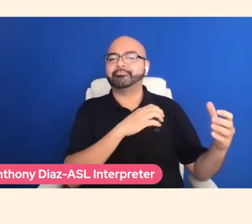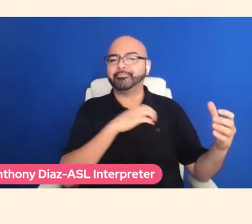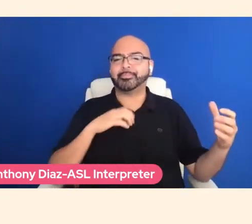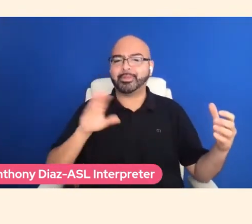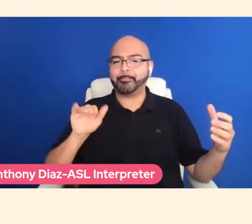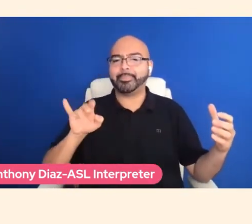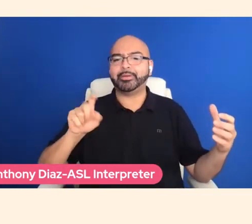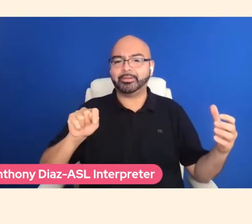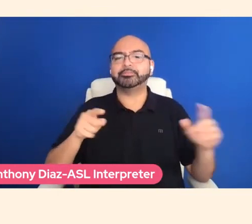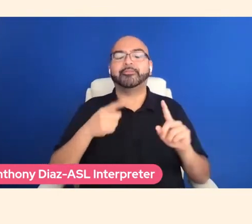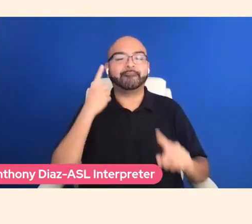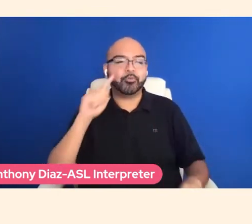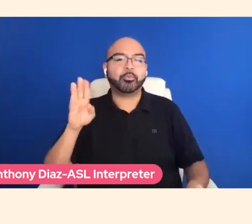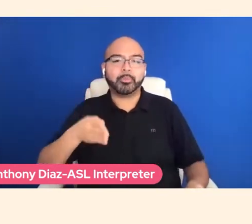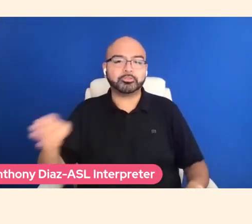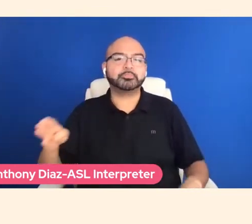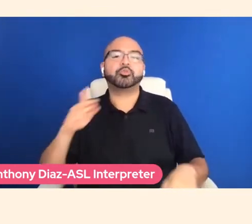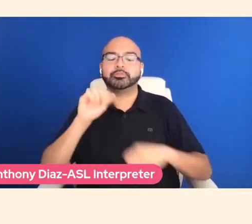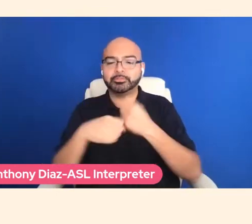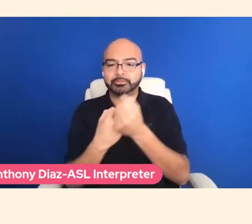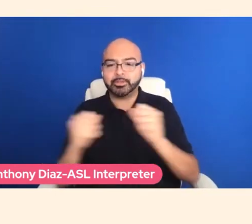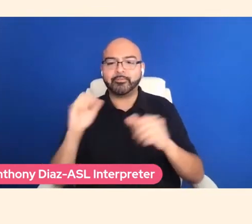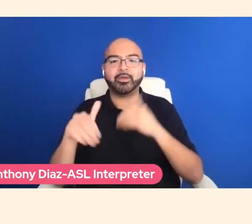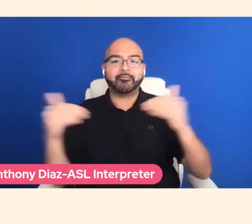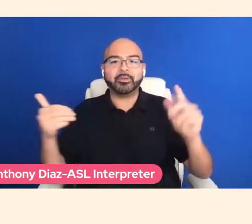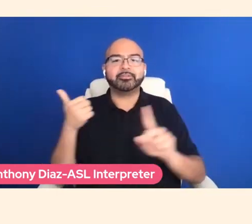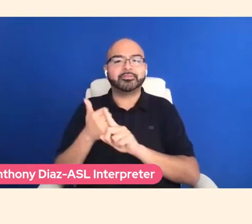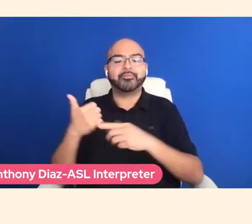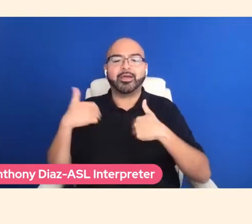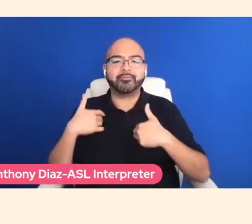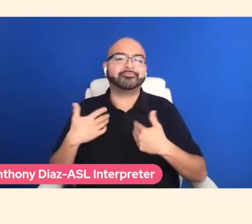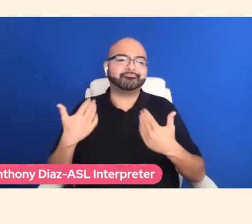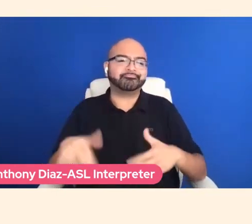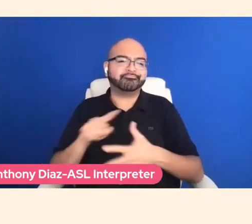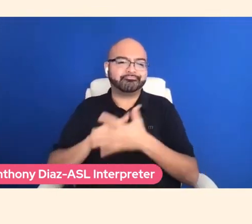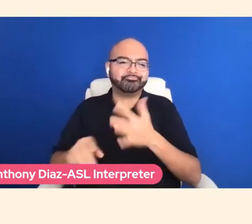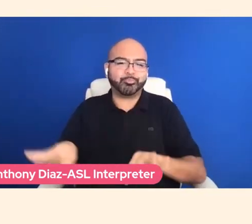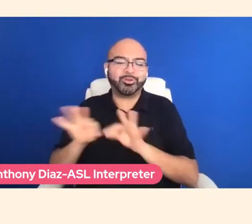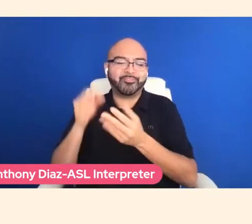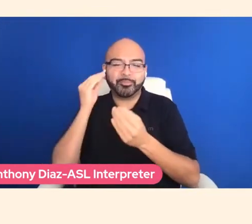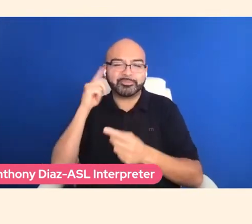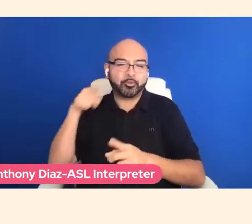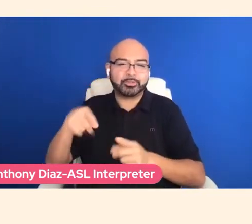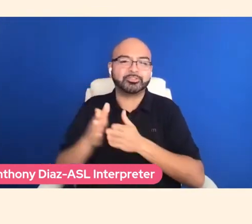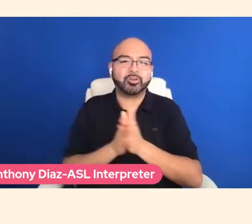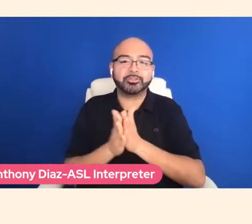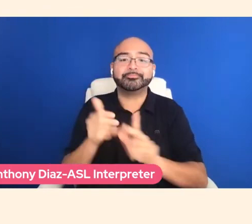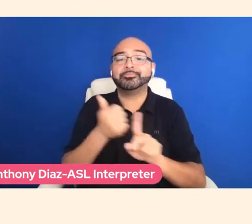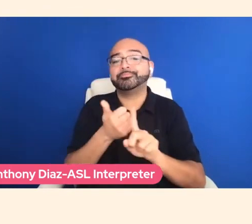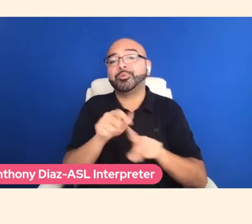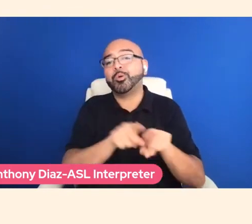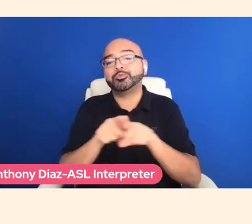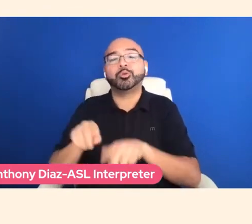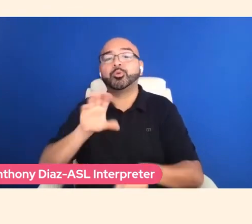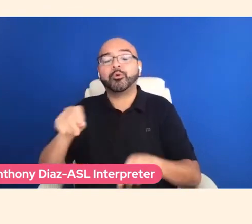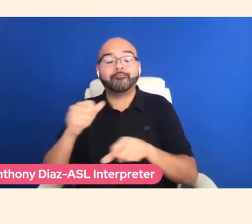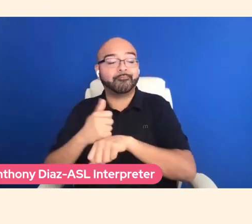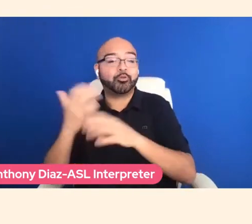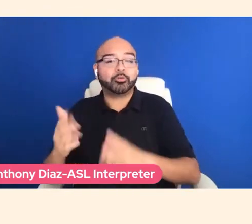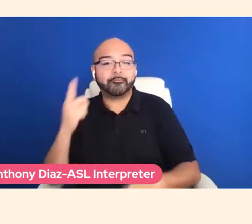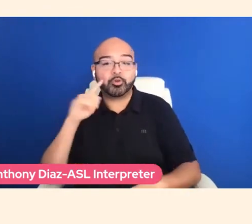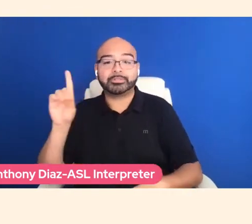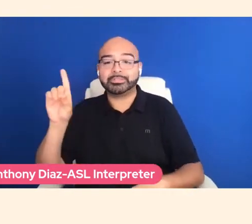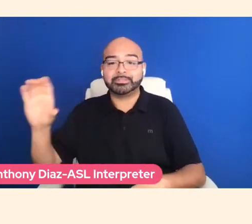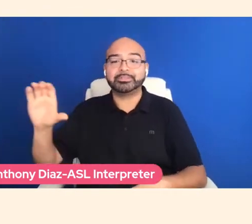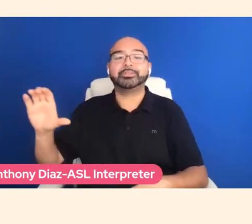fresh perspective and unyielding dedication to the cause. Melissa is also one of the co-founders of the DC Trans Ball, showcasing